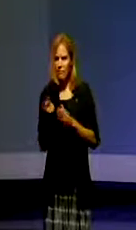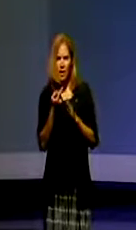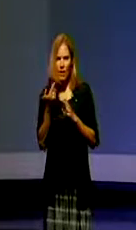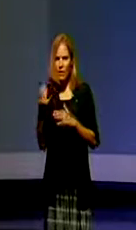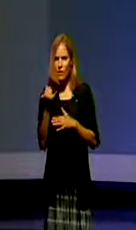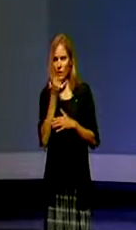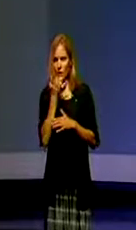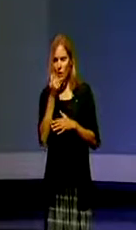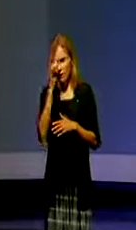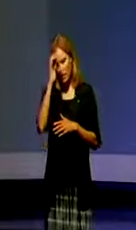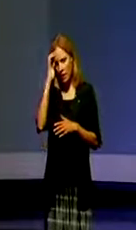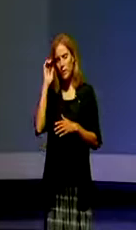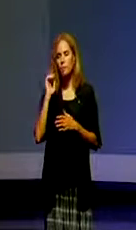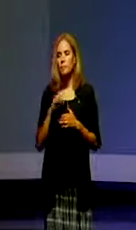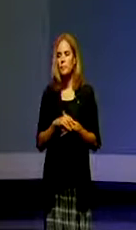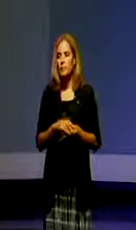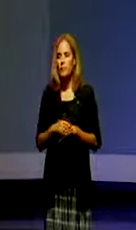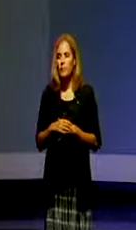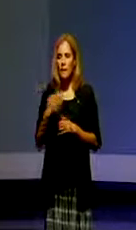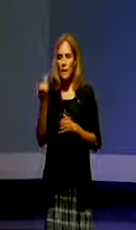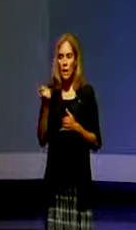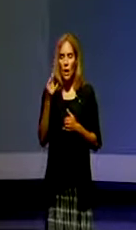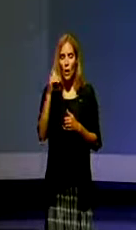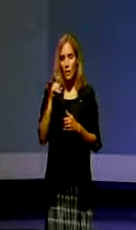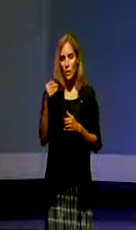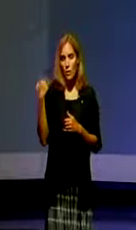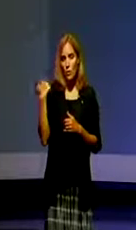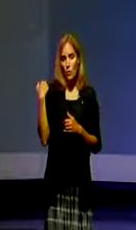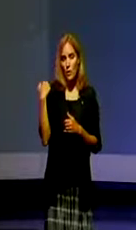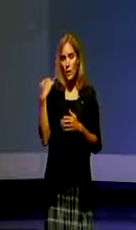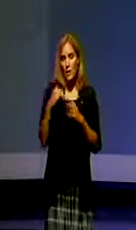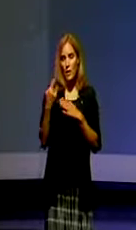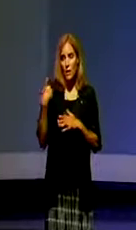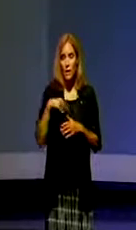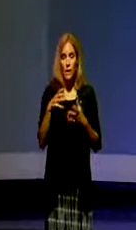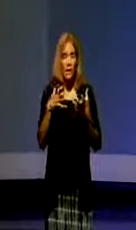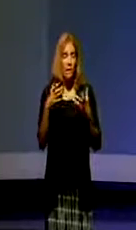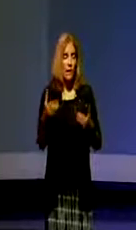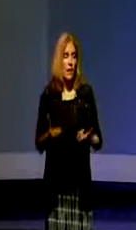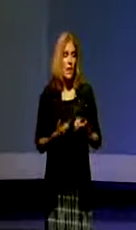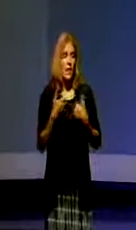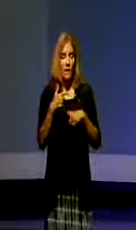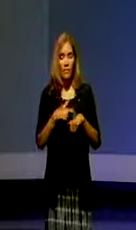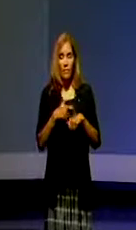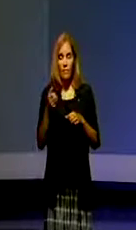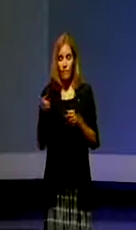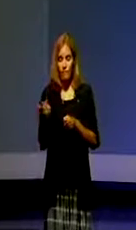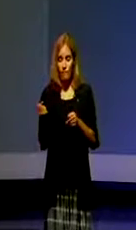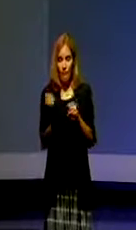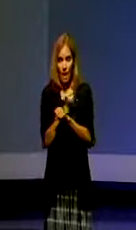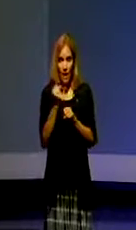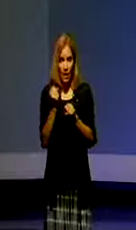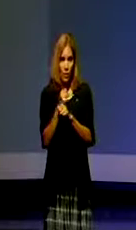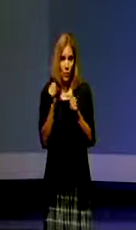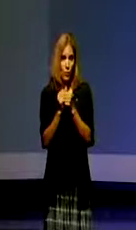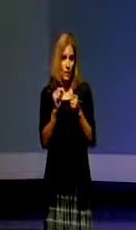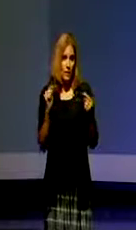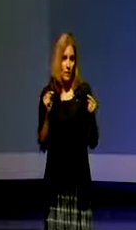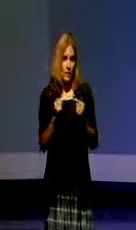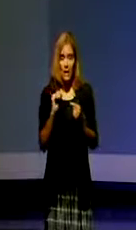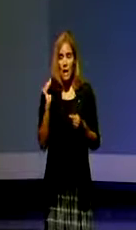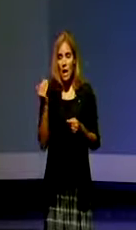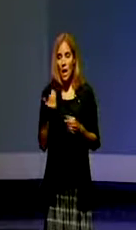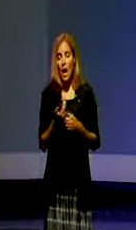wrong. Now, we need to be reminded that we are going to have a lifetime battle with sin, that